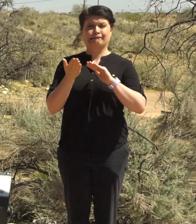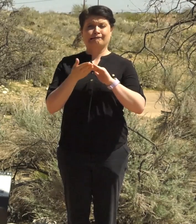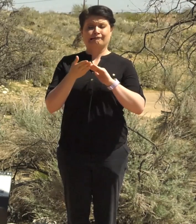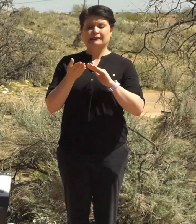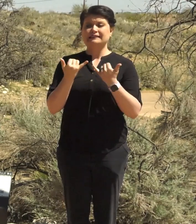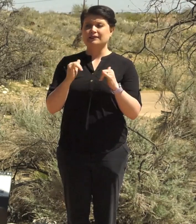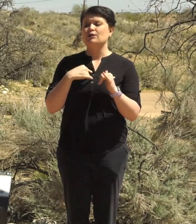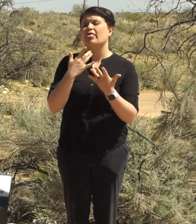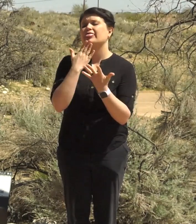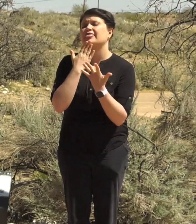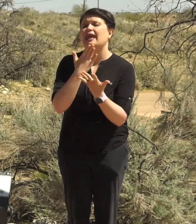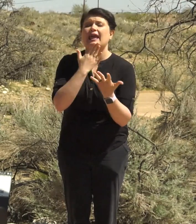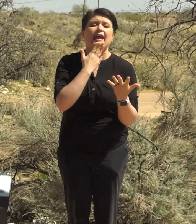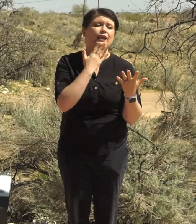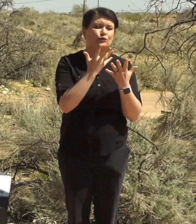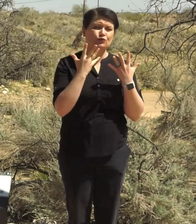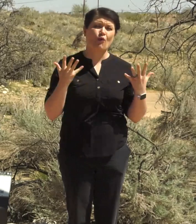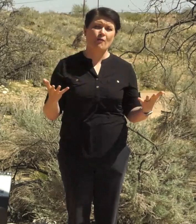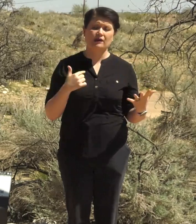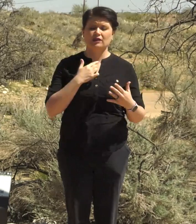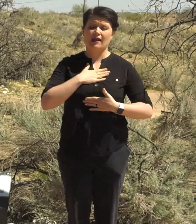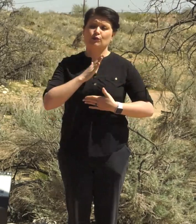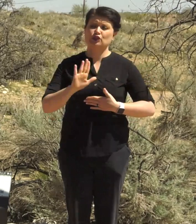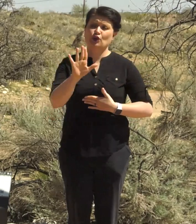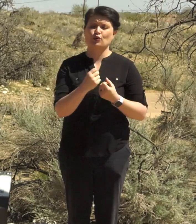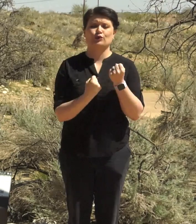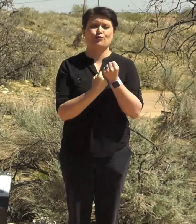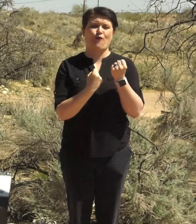of those, and I appreciate all of your support.